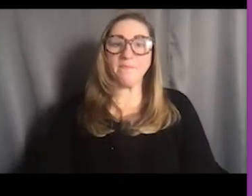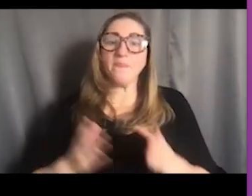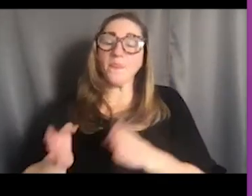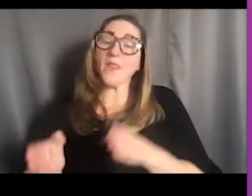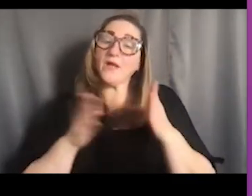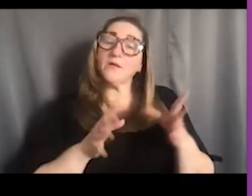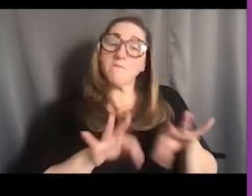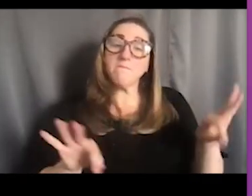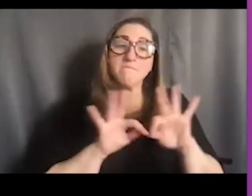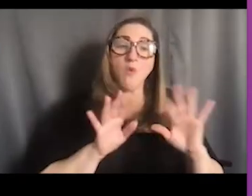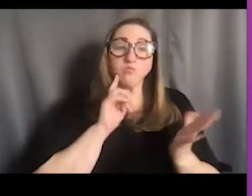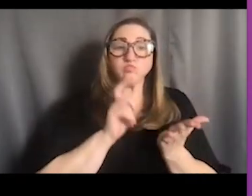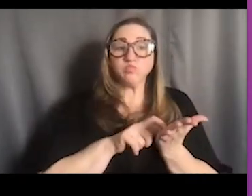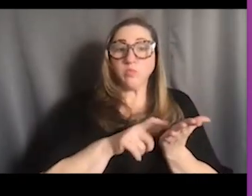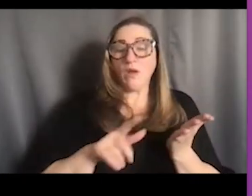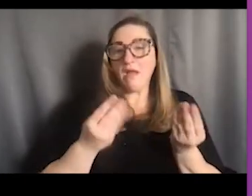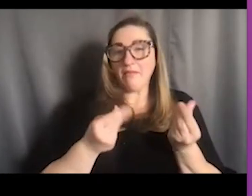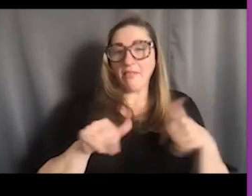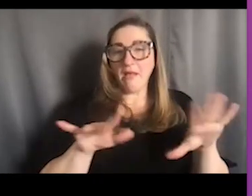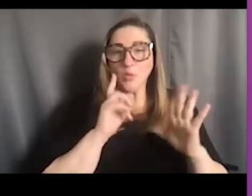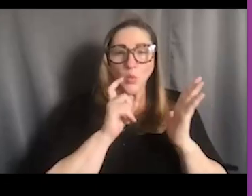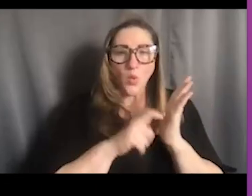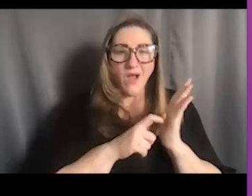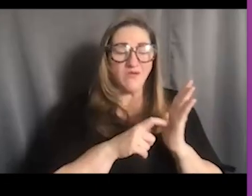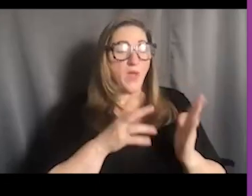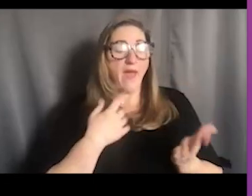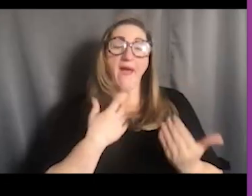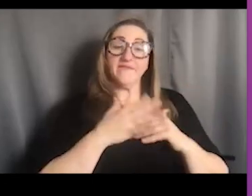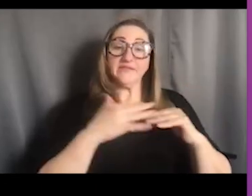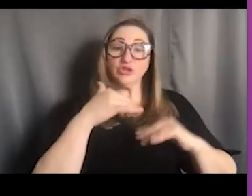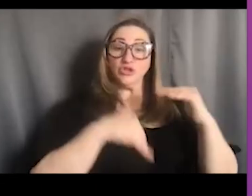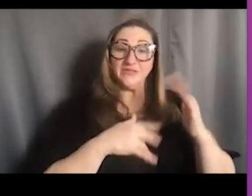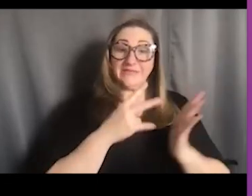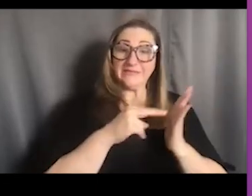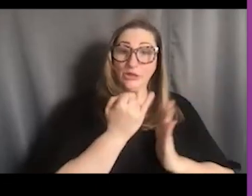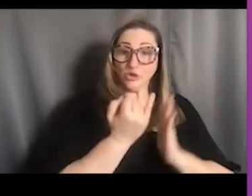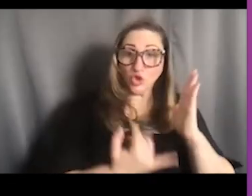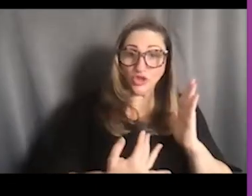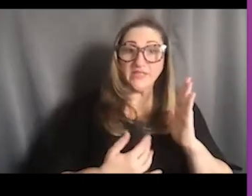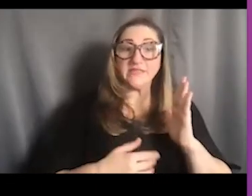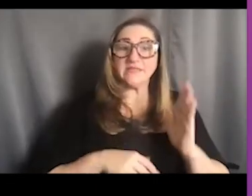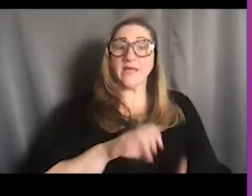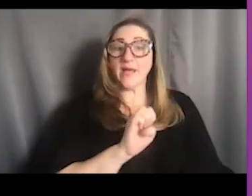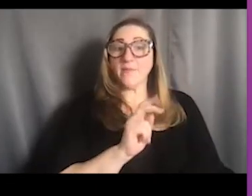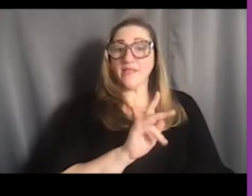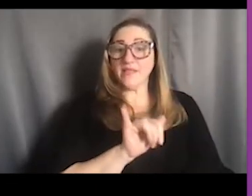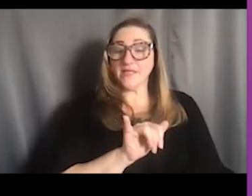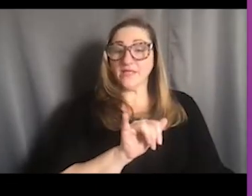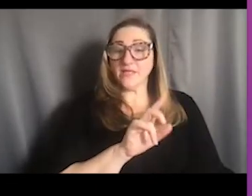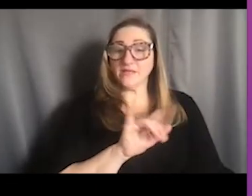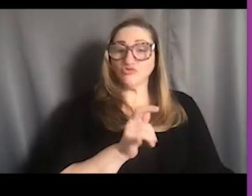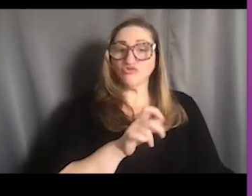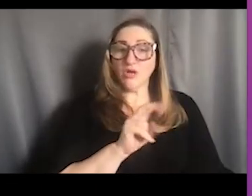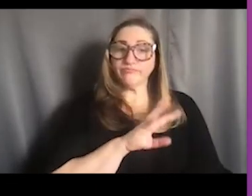this acknowledgement have been adapted with the guidance of Indigenous dance artist and activist Emily Johnson, and more recently, River